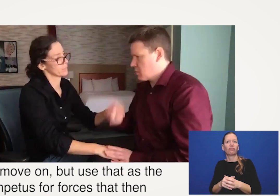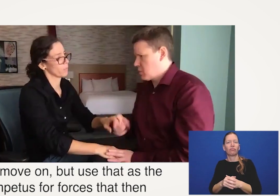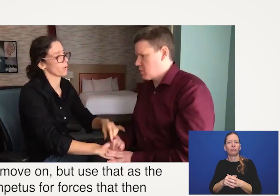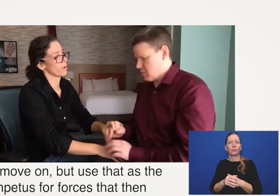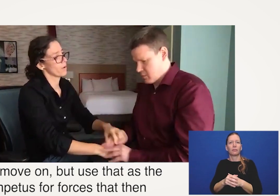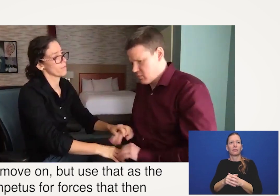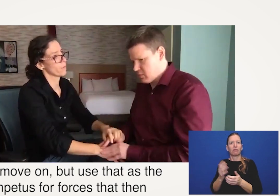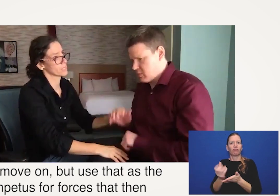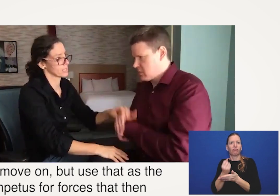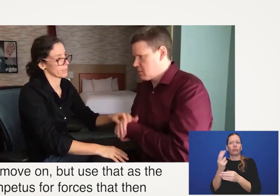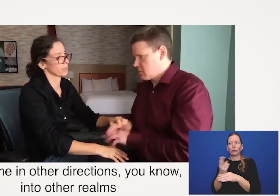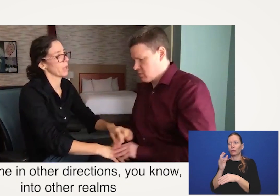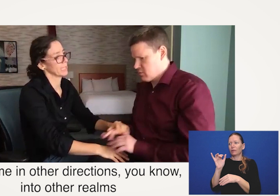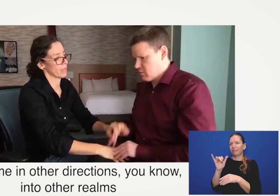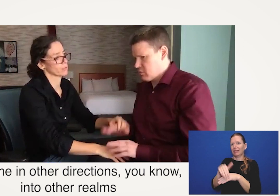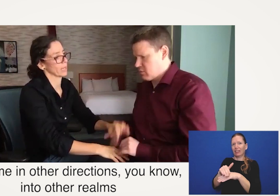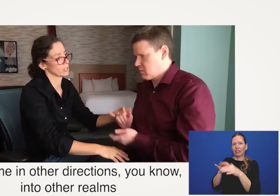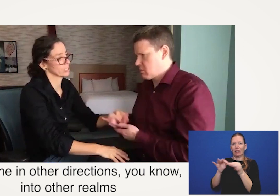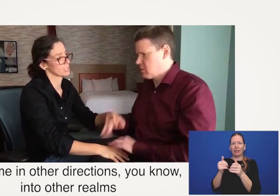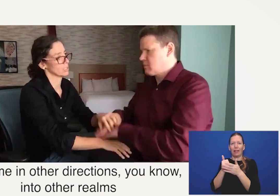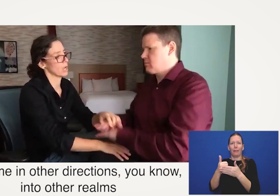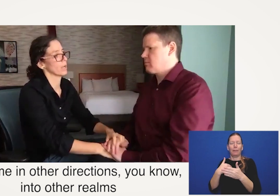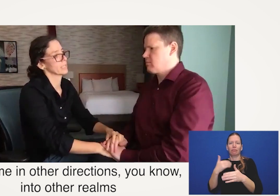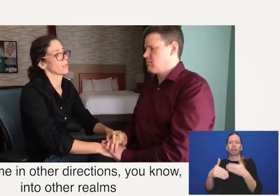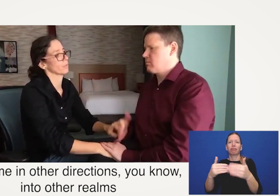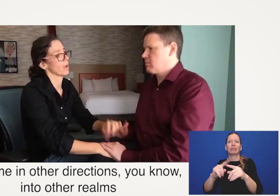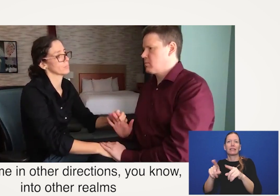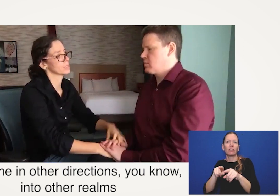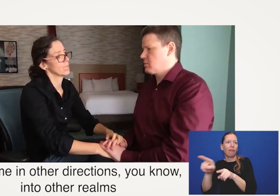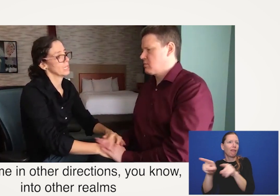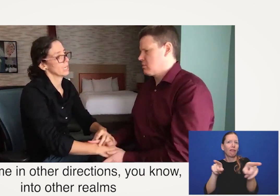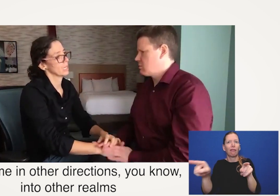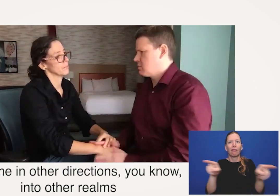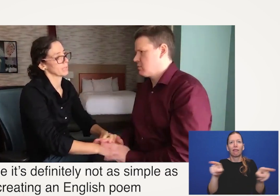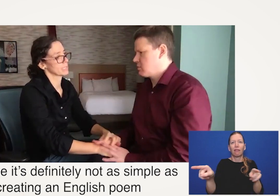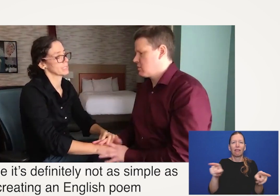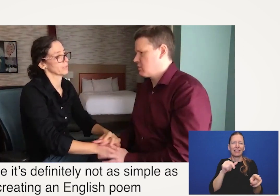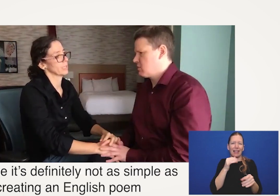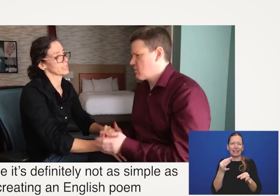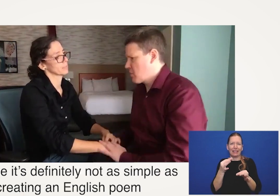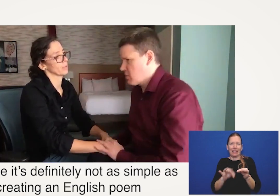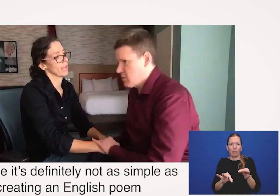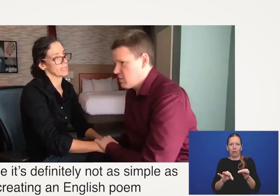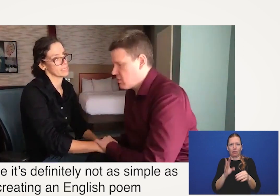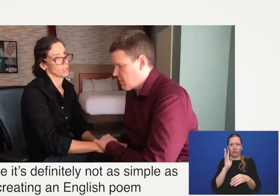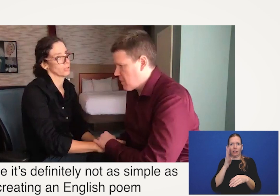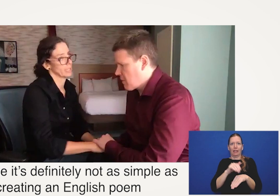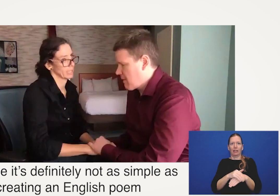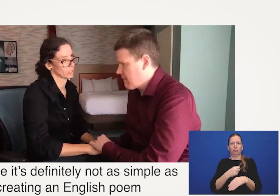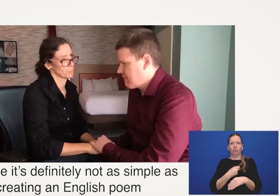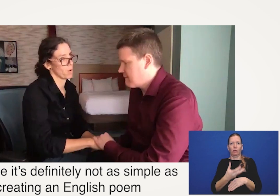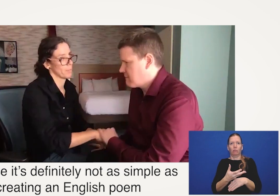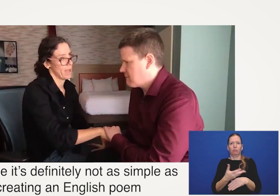impetus for forces that then propel me in other directions, into other realms. because it's definitely not as simple as